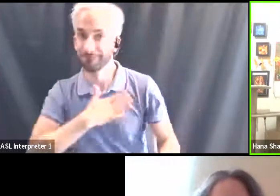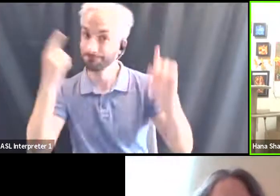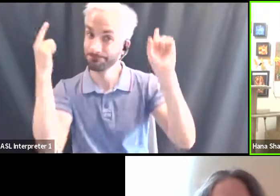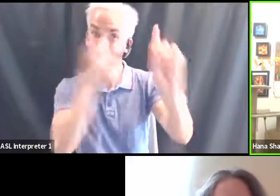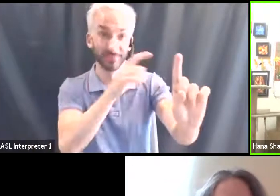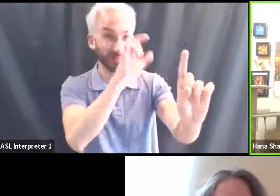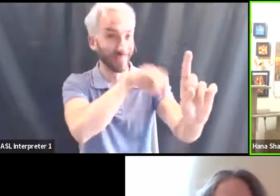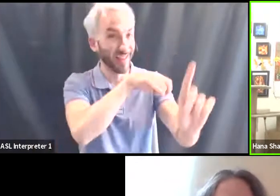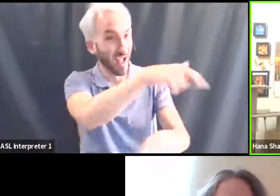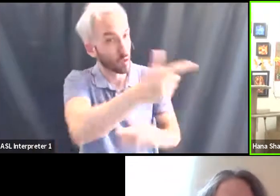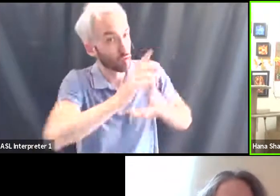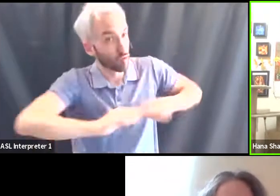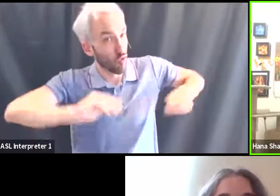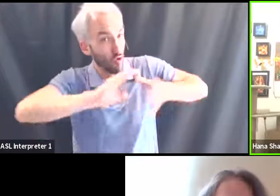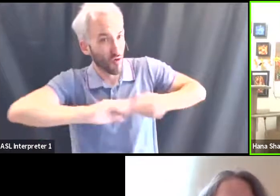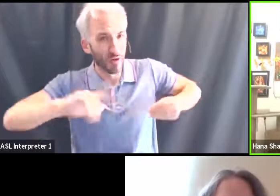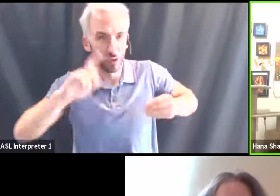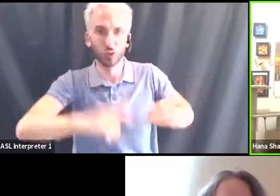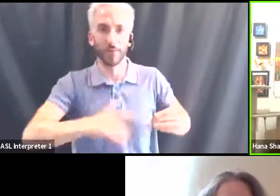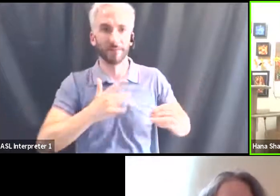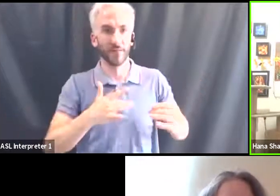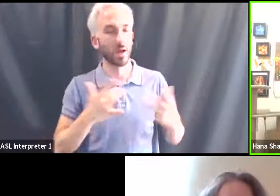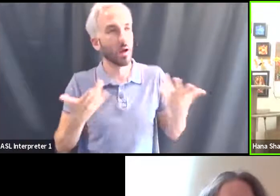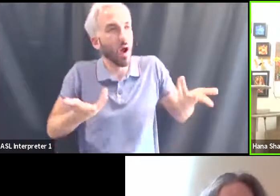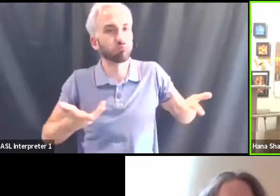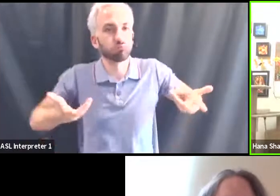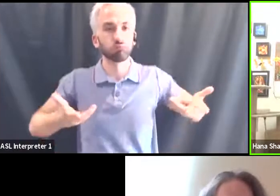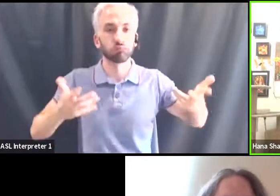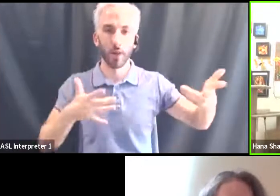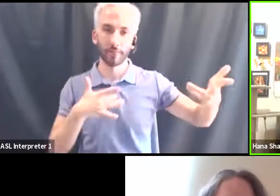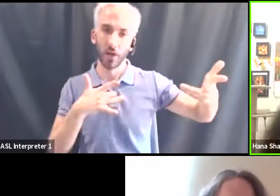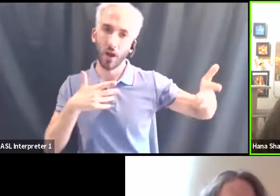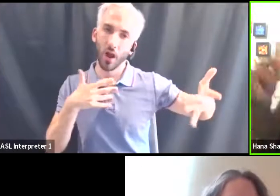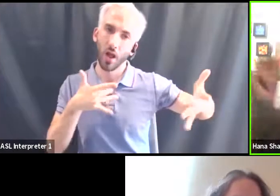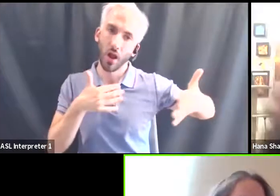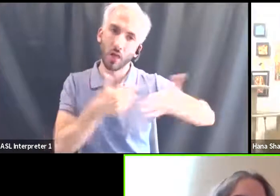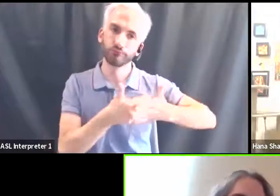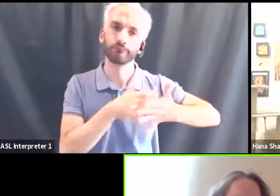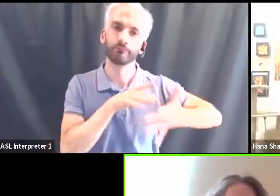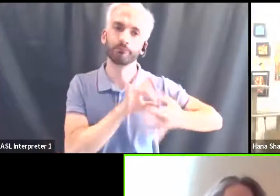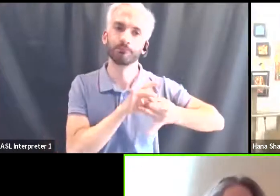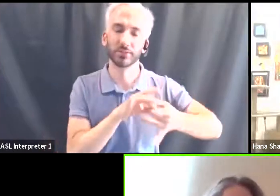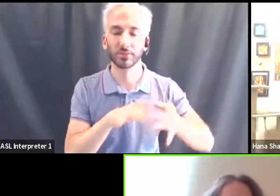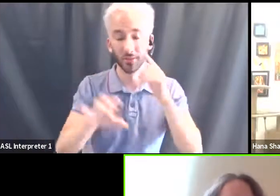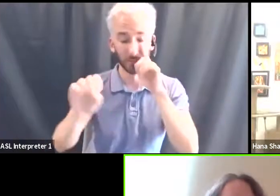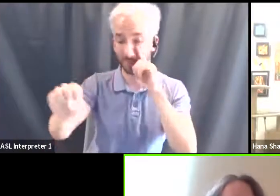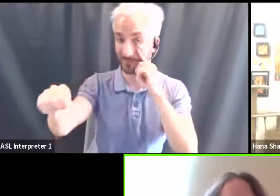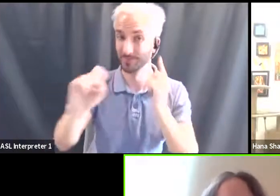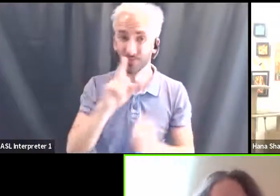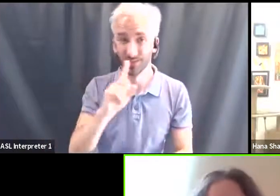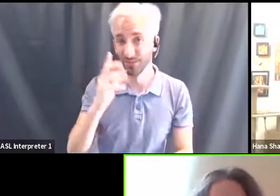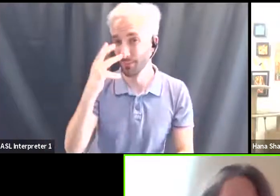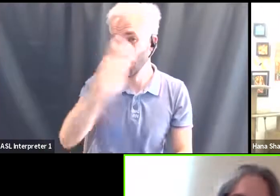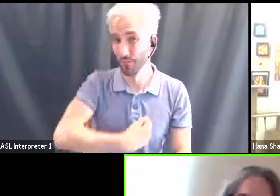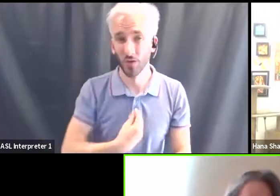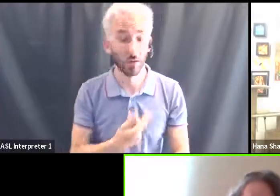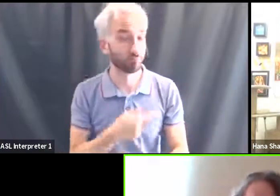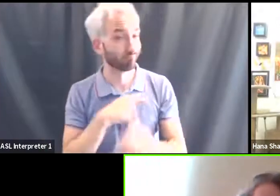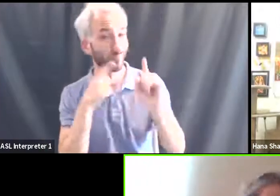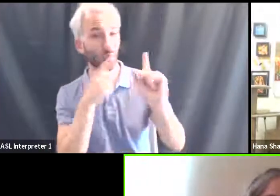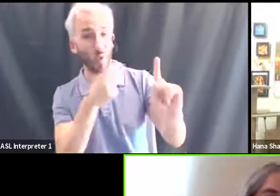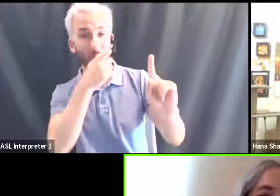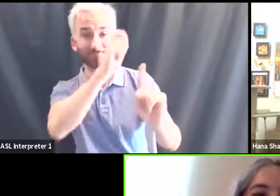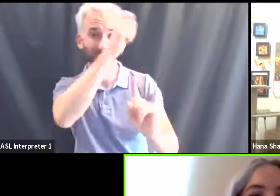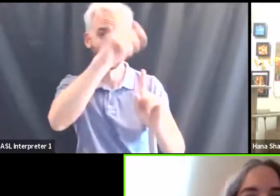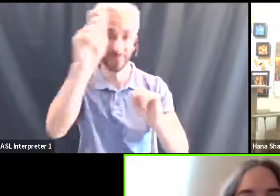of how storytelling makes people feel close to each other. No, that was beautiful. That's the goal. Amazing. You